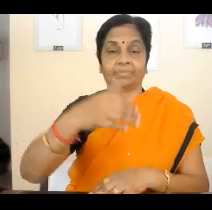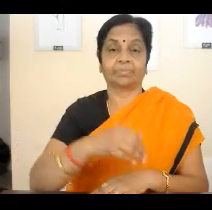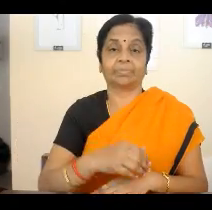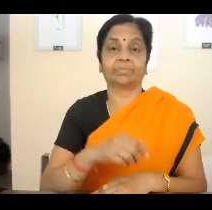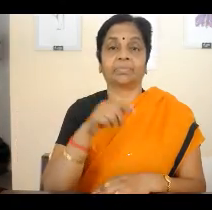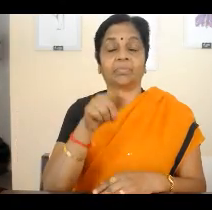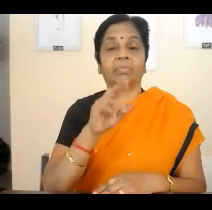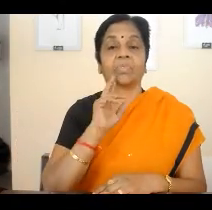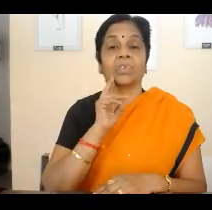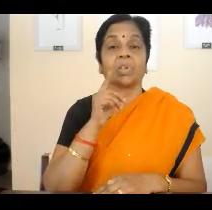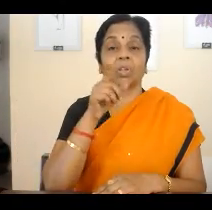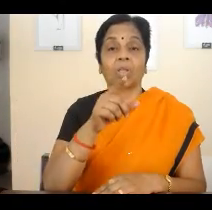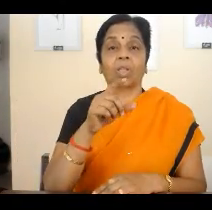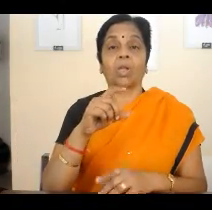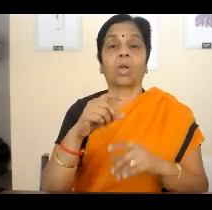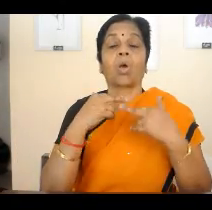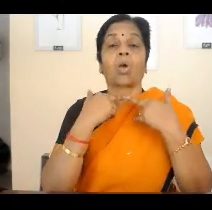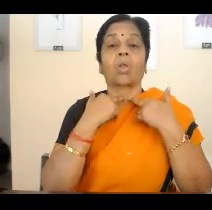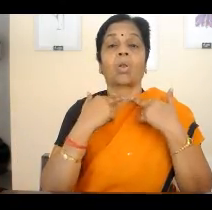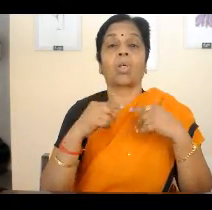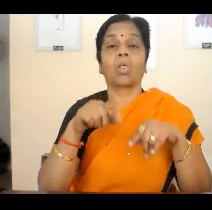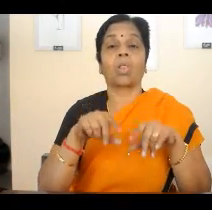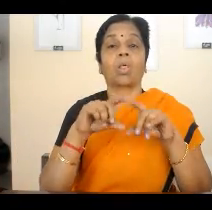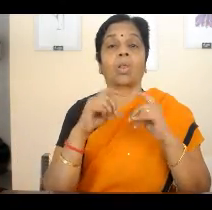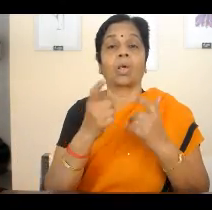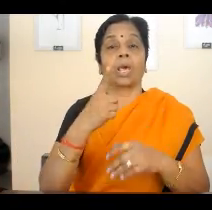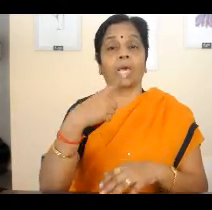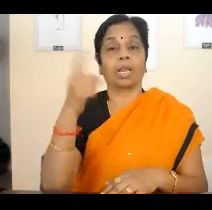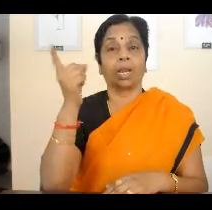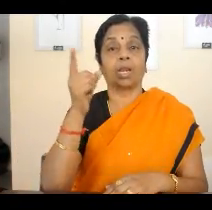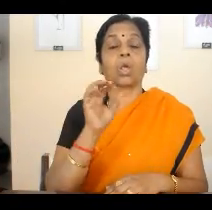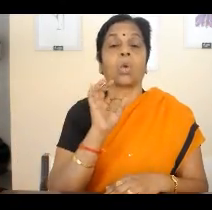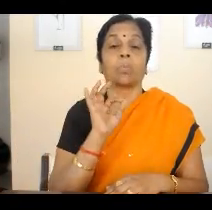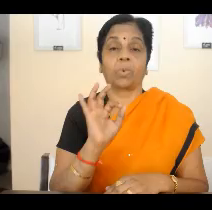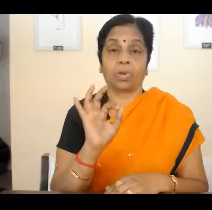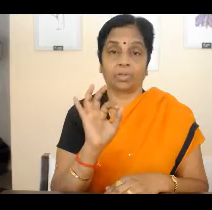even the constitutional right to equality.